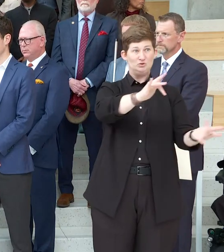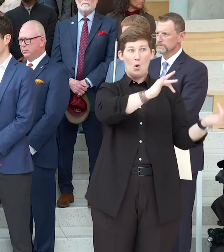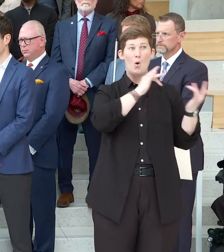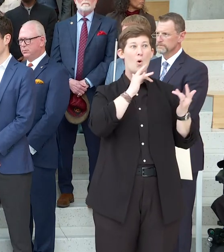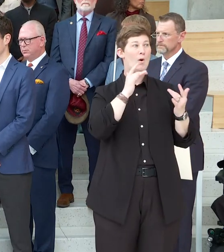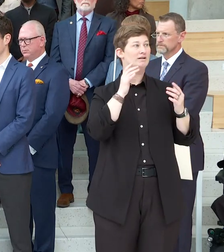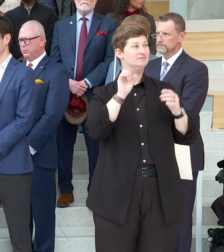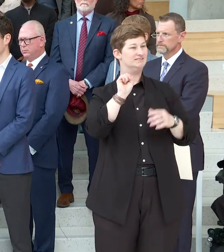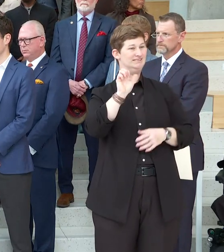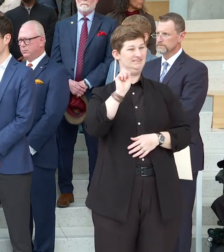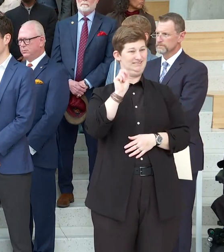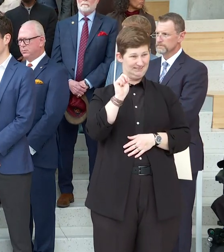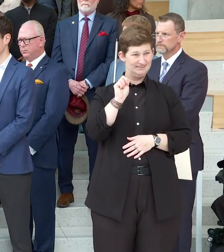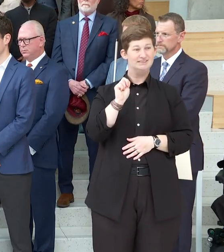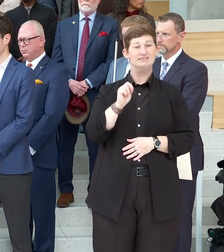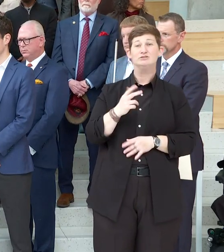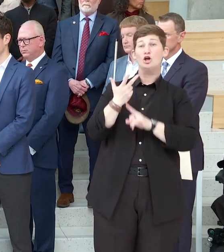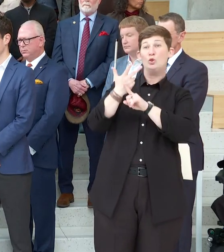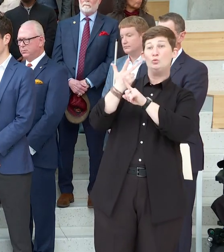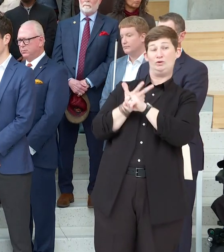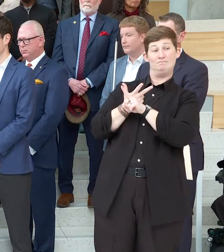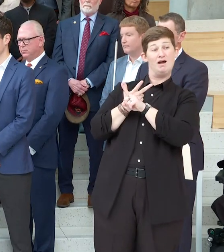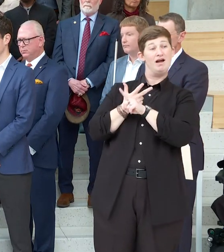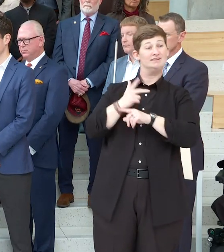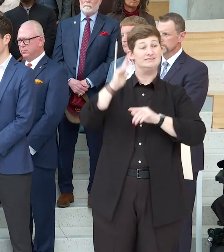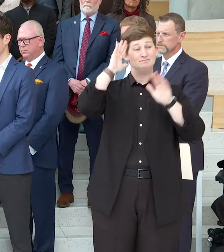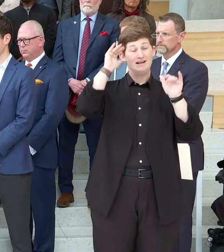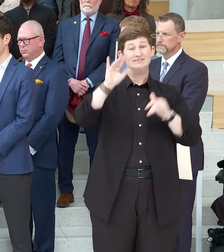expecting 75,000 visitors and over